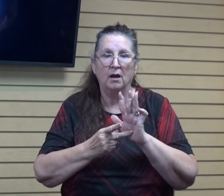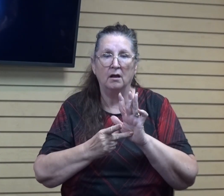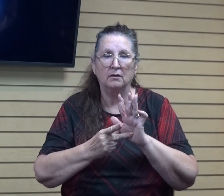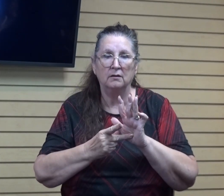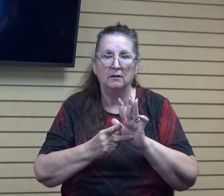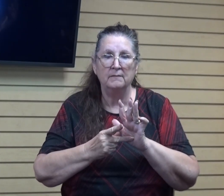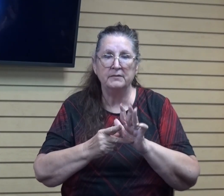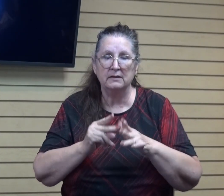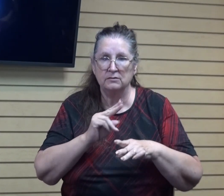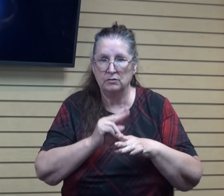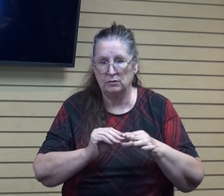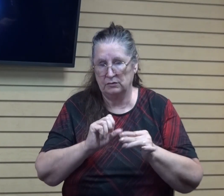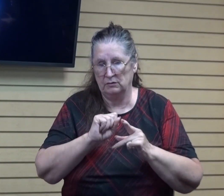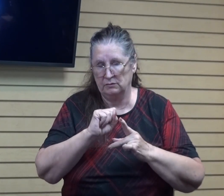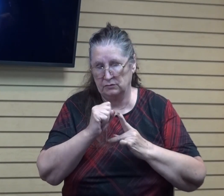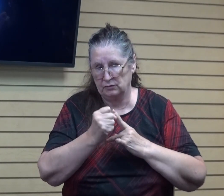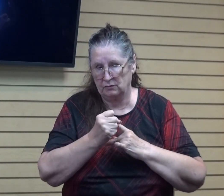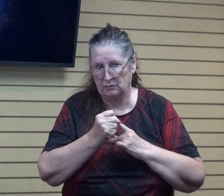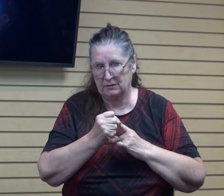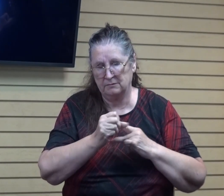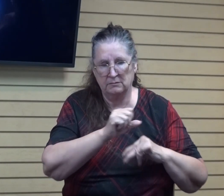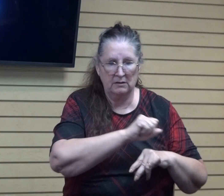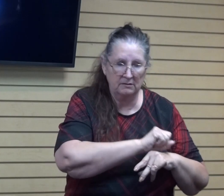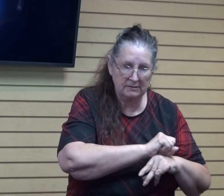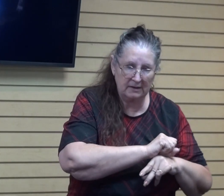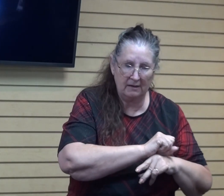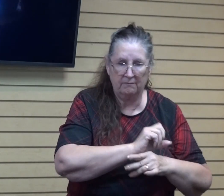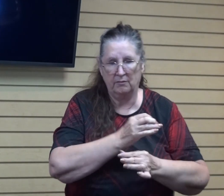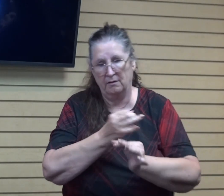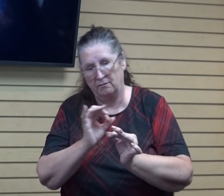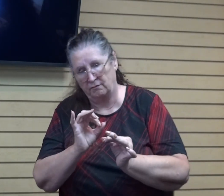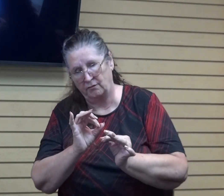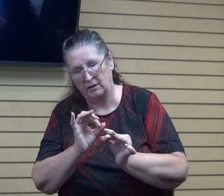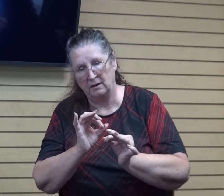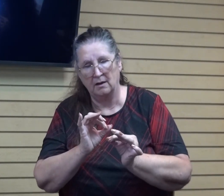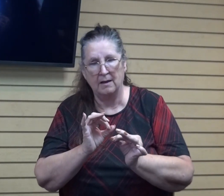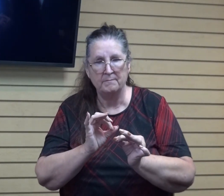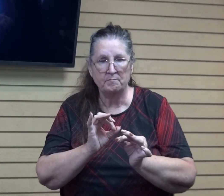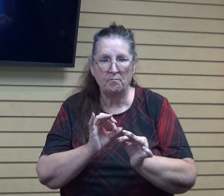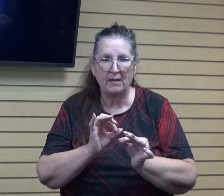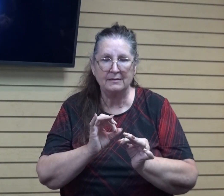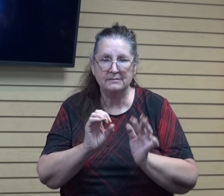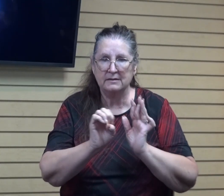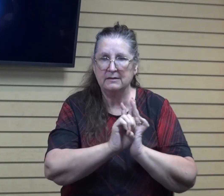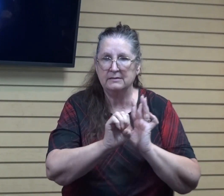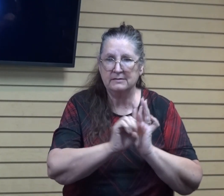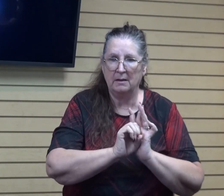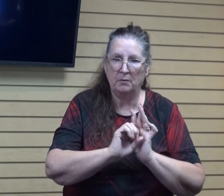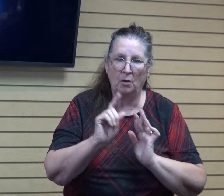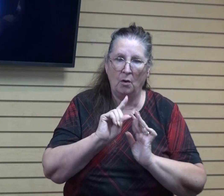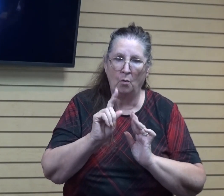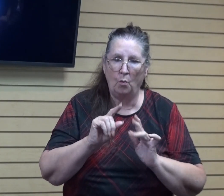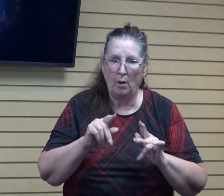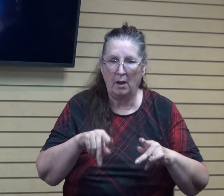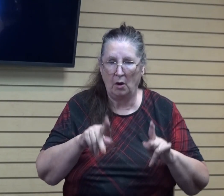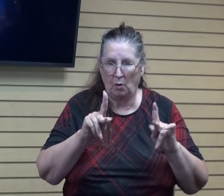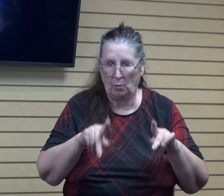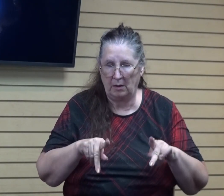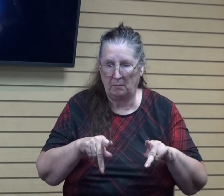circumstances such as slavery as an example of where people may have found themselves in that time, we can learn from